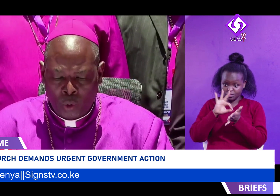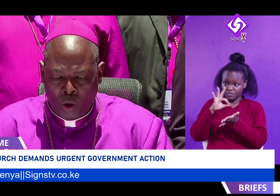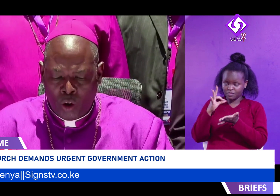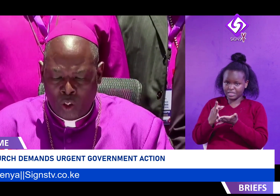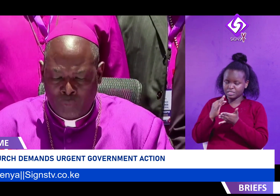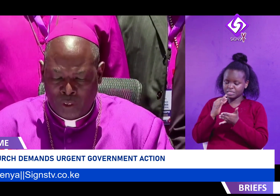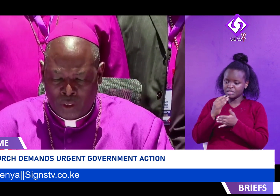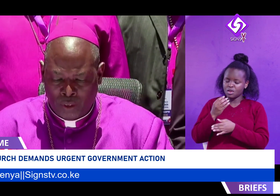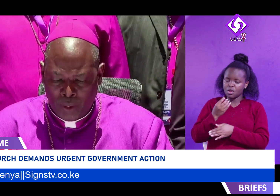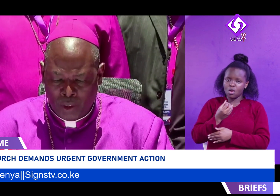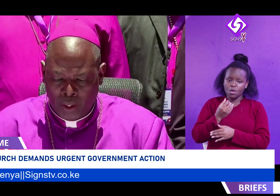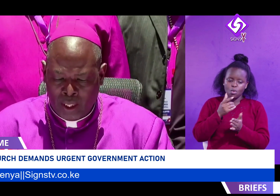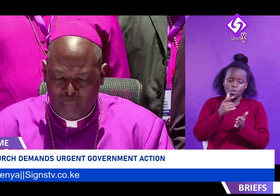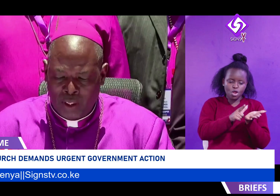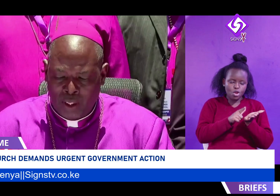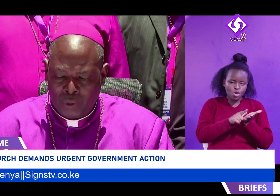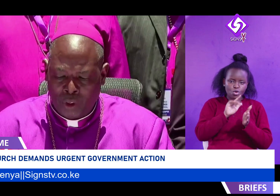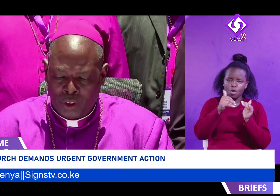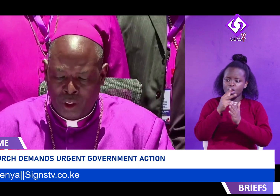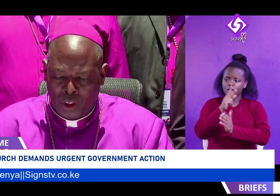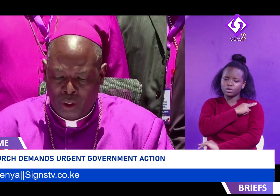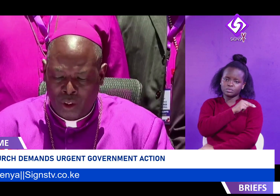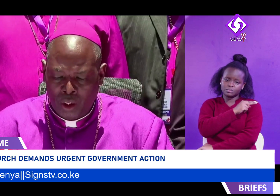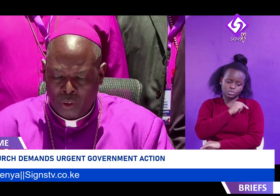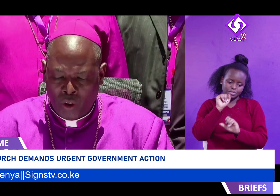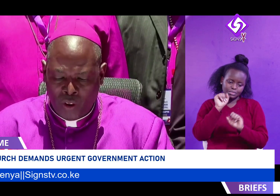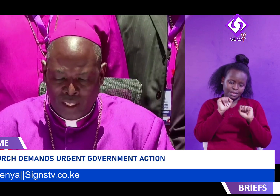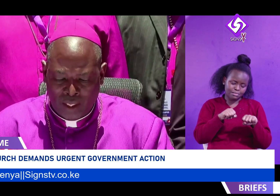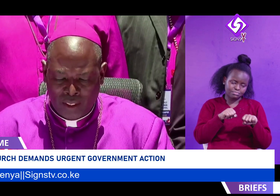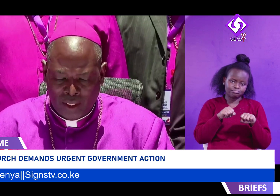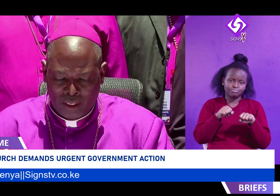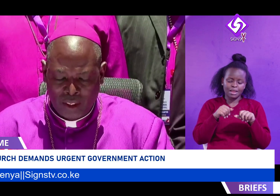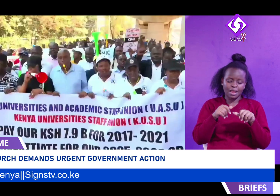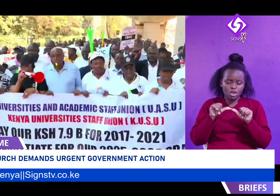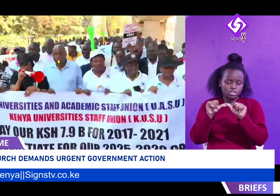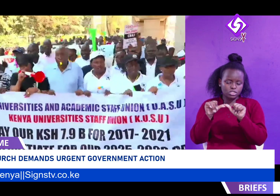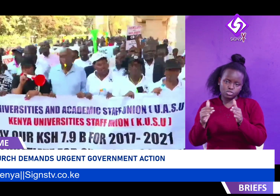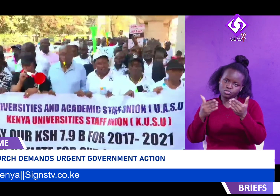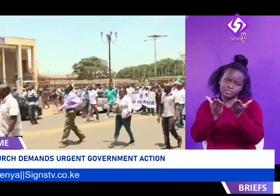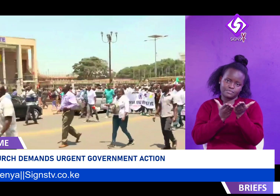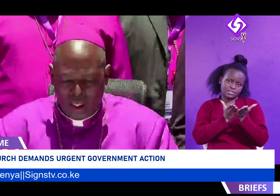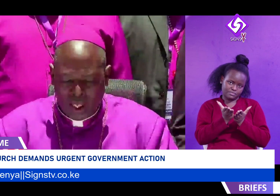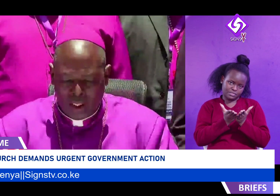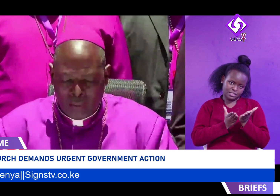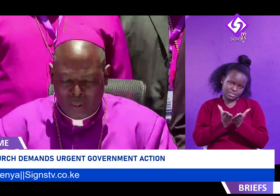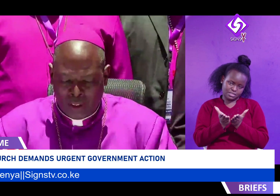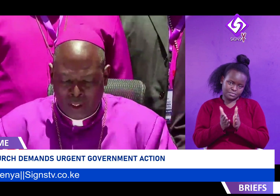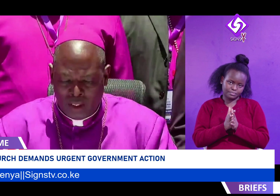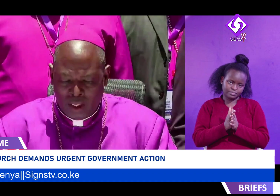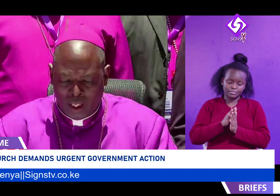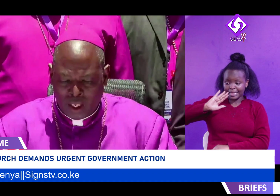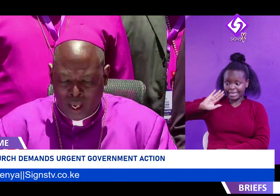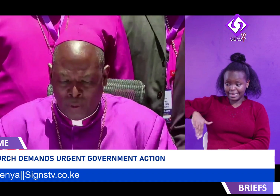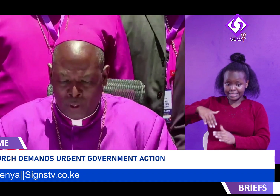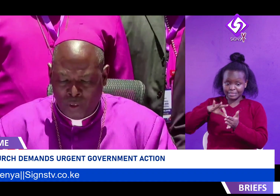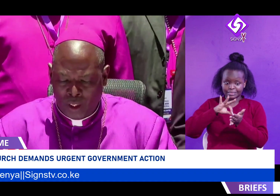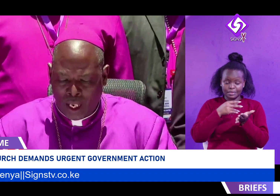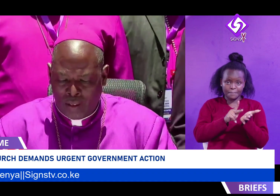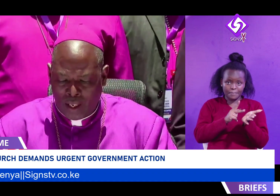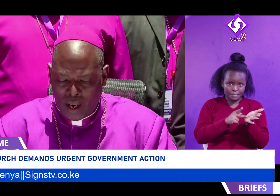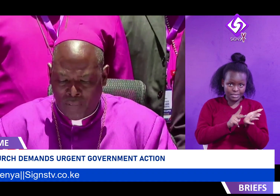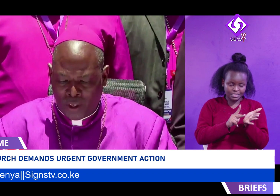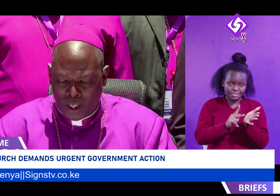owed to all hospitals to enable them to continue to offer services. Delayed capitation coupled